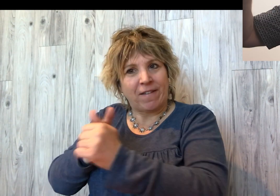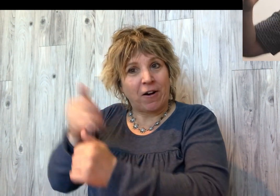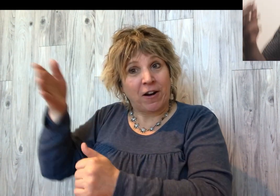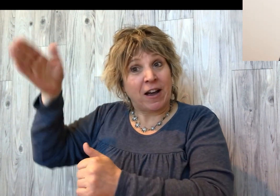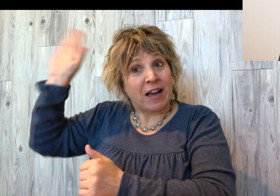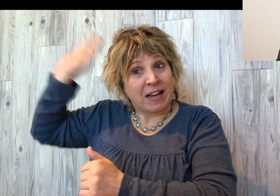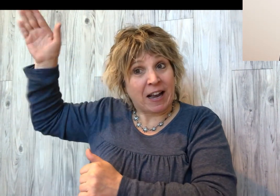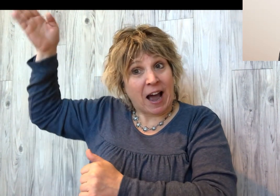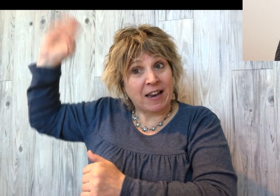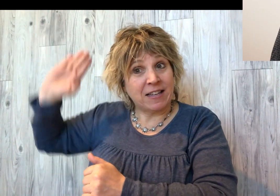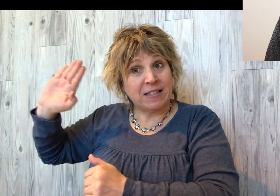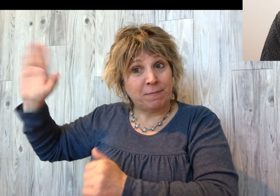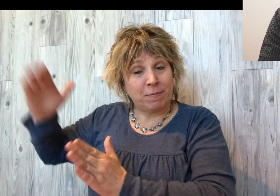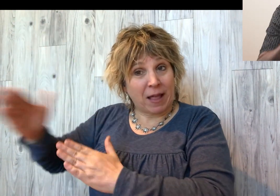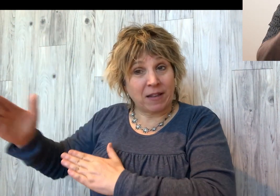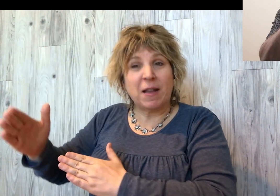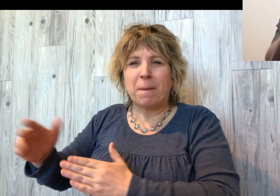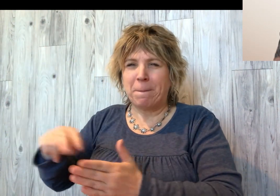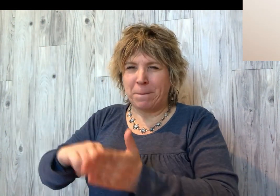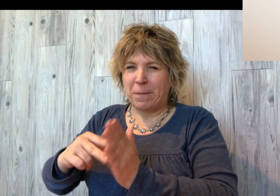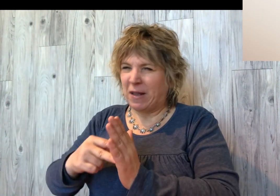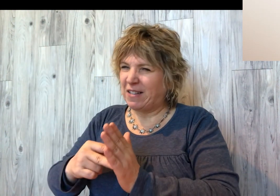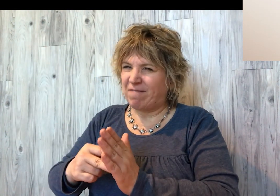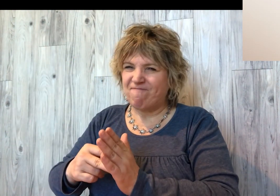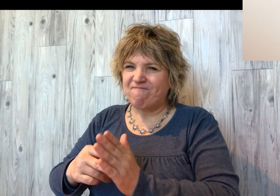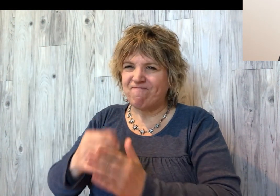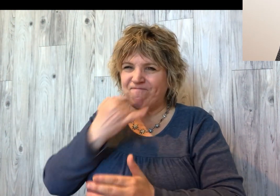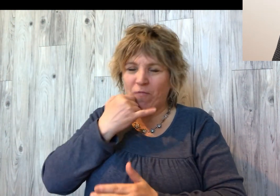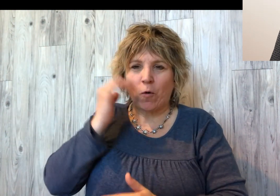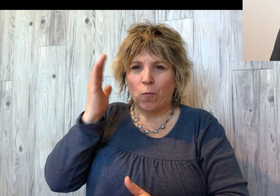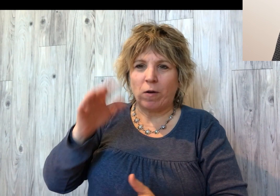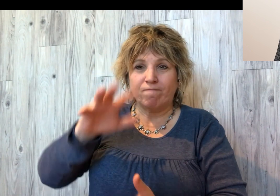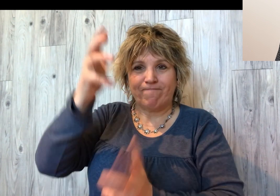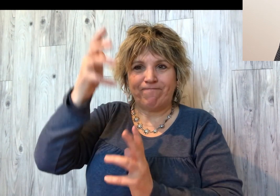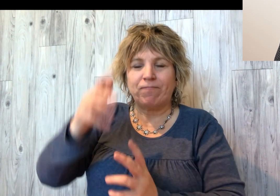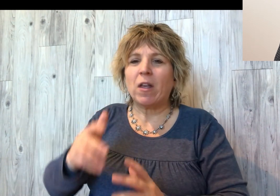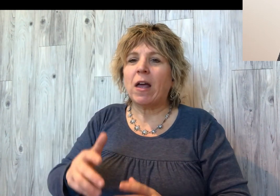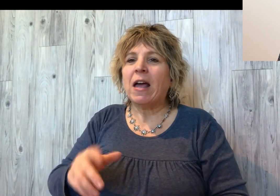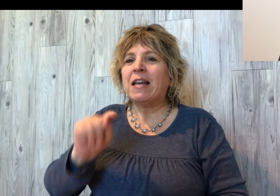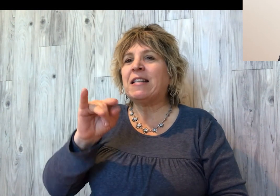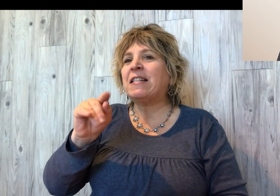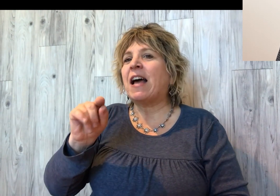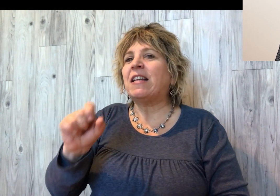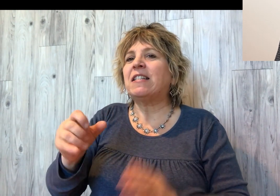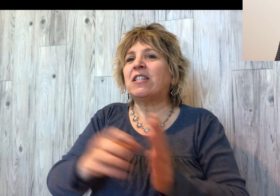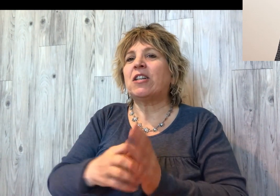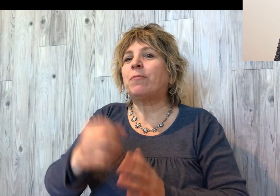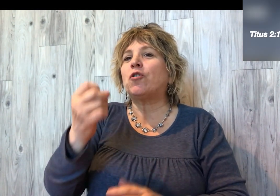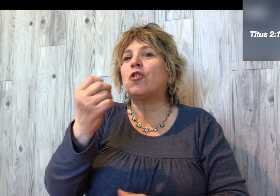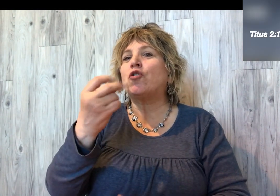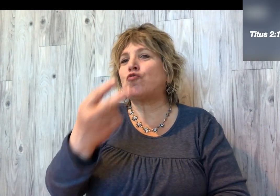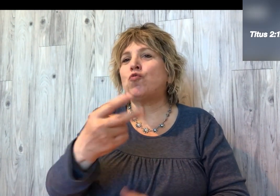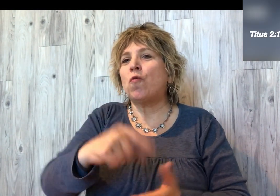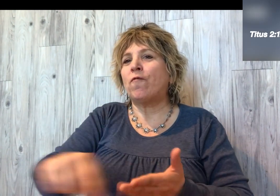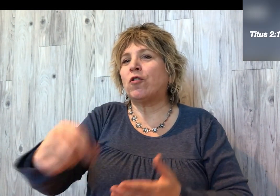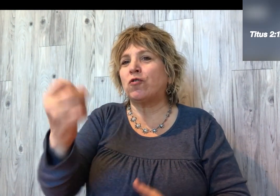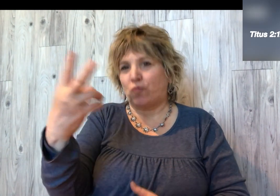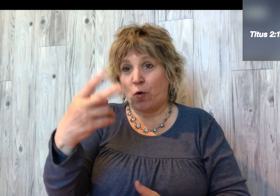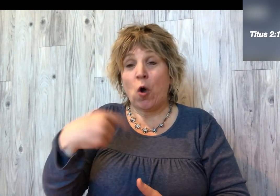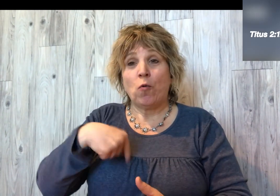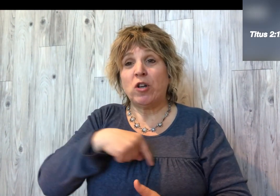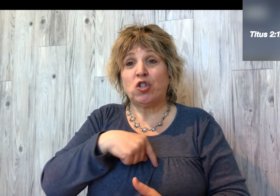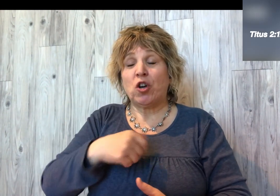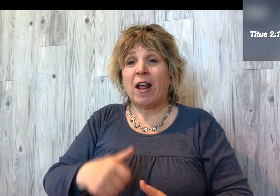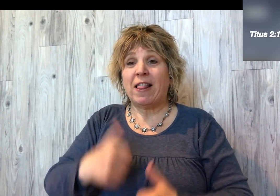lives up. Here's a verse we've been digging into for the last 4 weeks, Titus chapter 2 and verse 12. It says this: we should